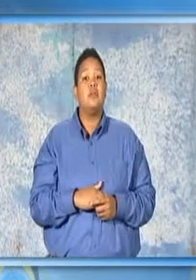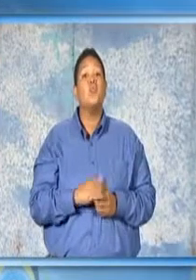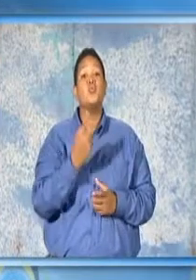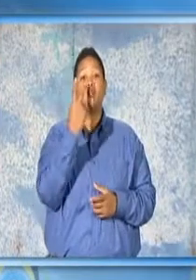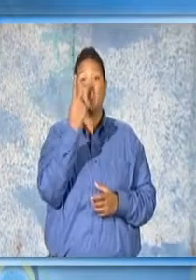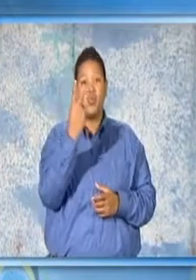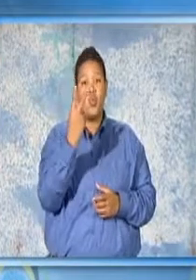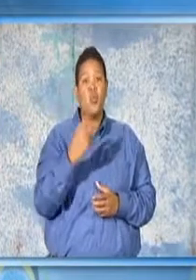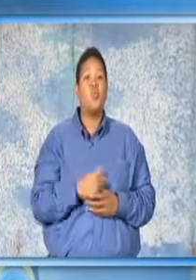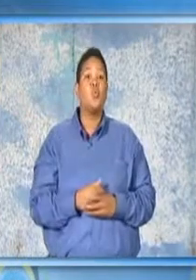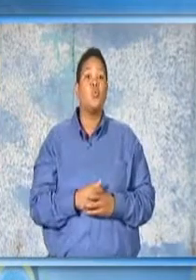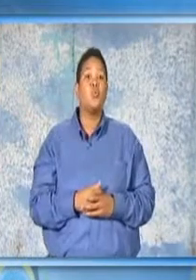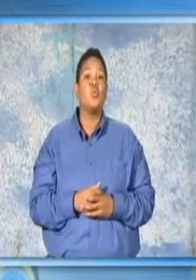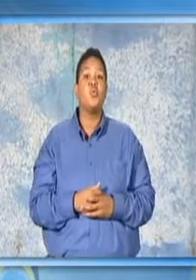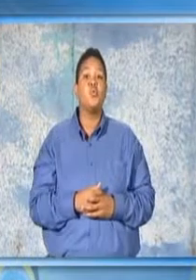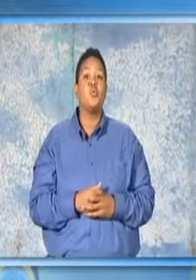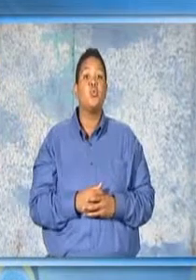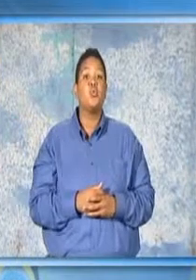2,